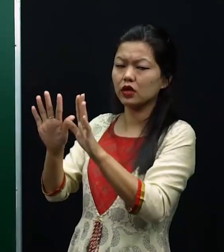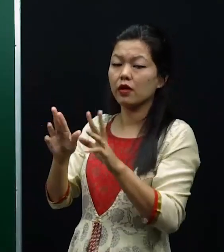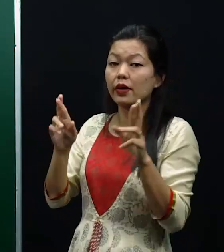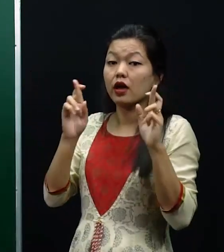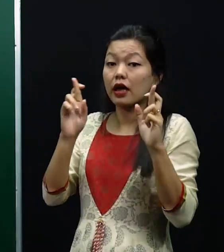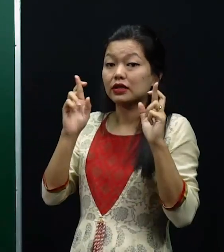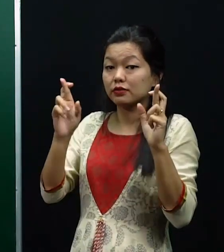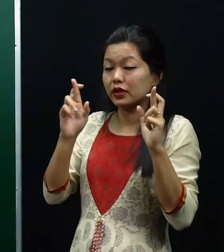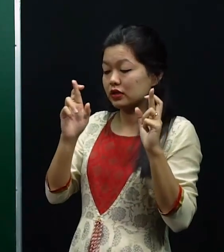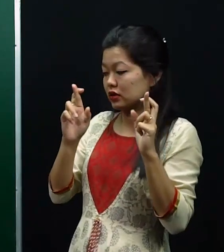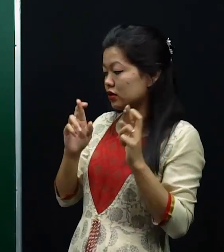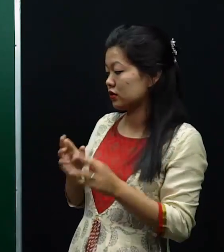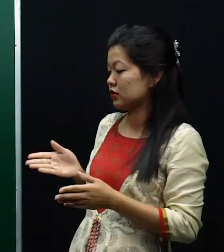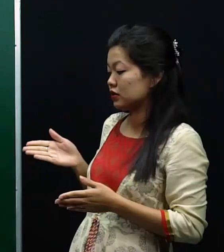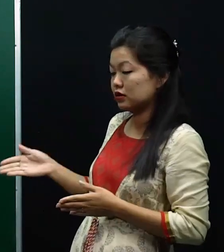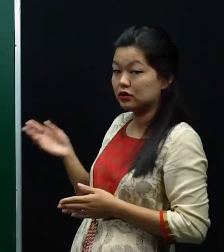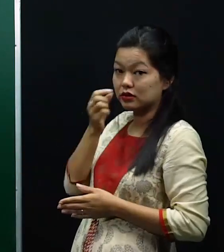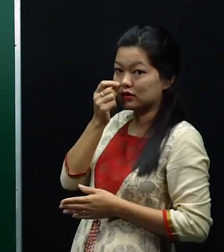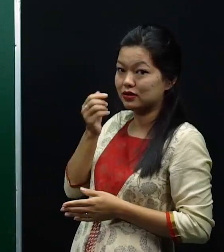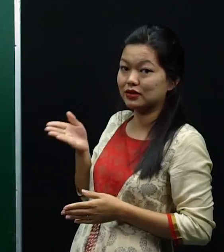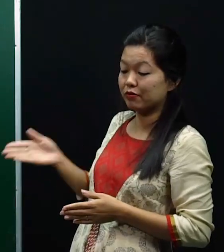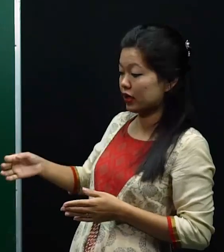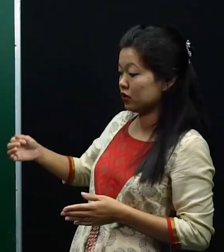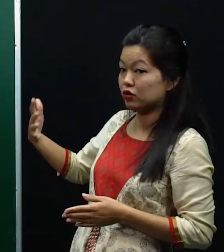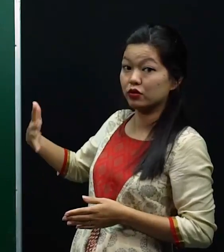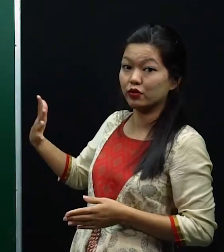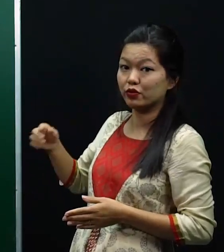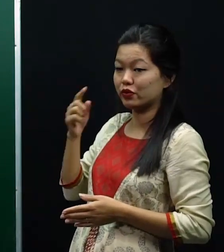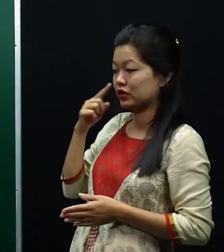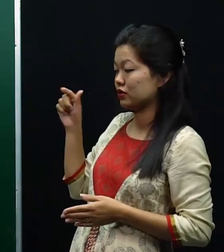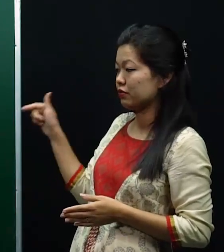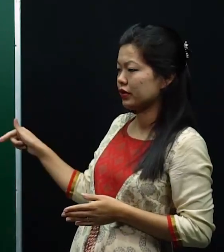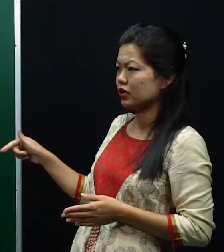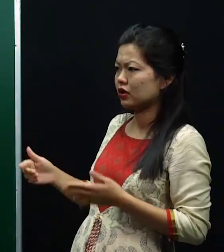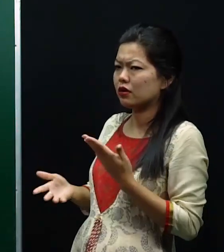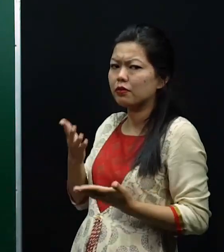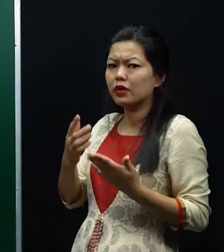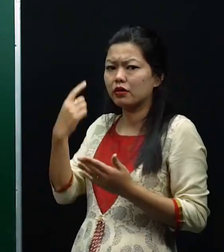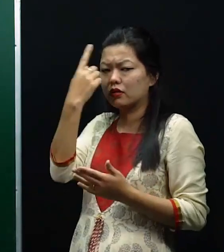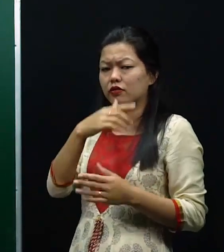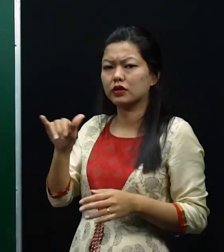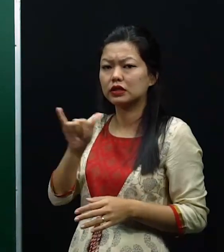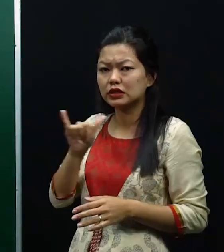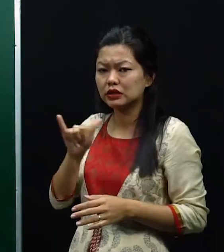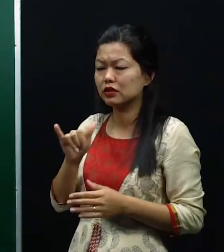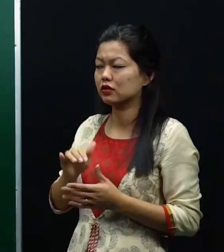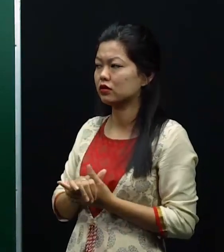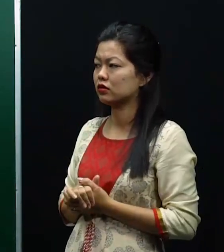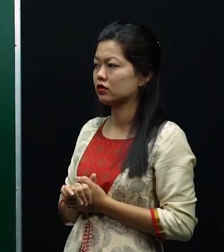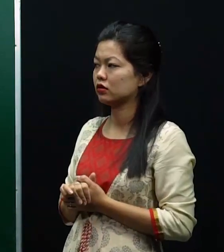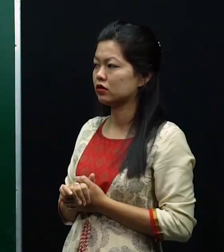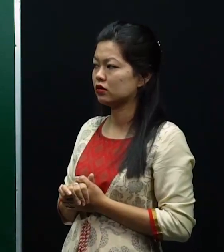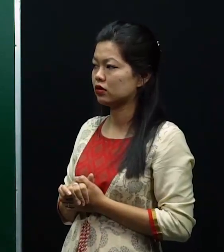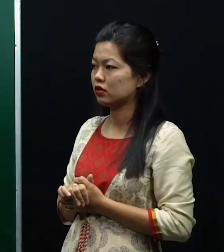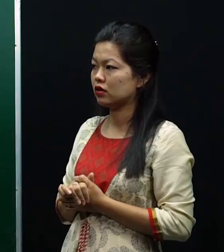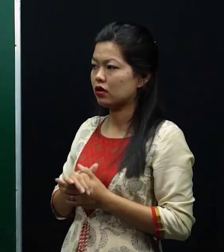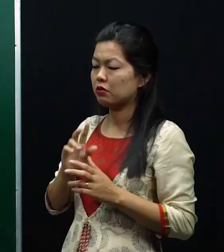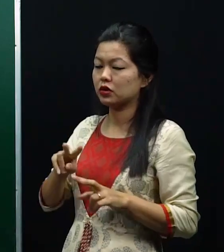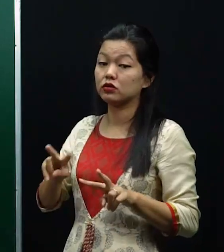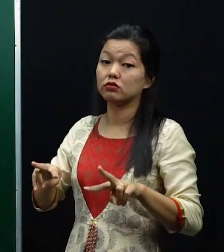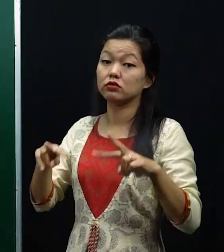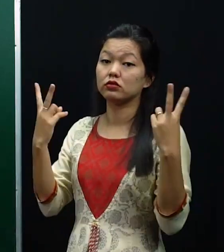values of life, but little Ernest began to develop a lot of good qualities. And it is all because of the inspiration that he got from